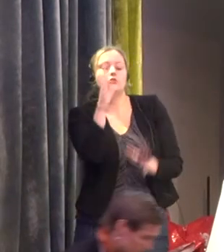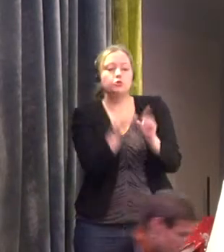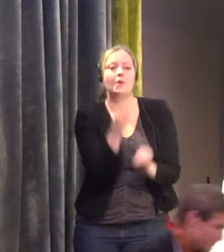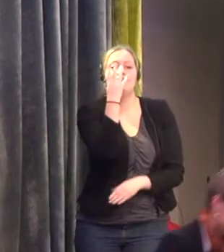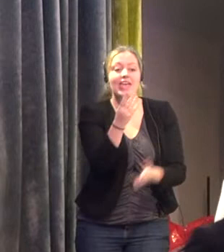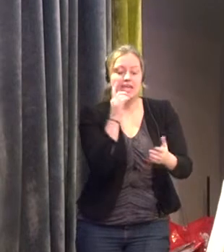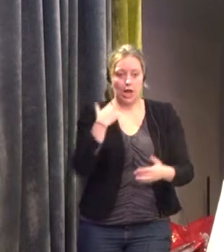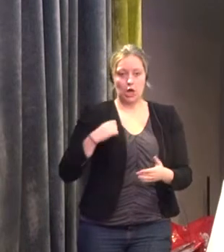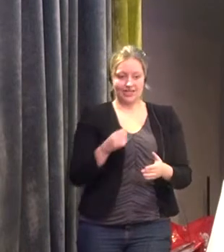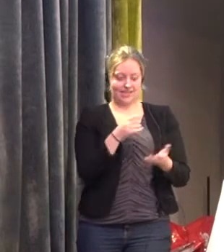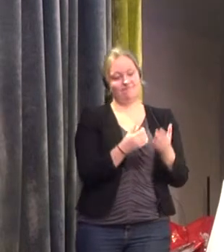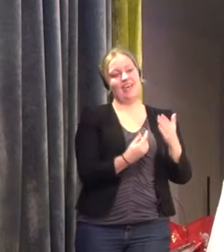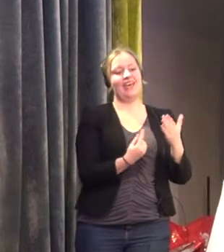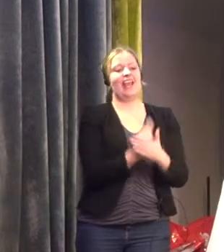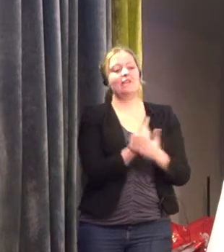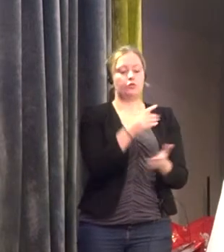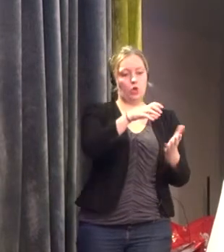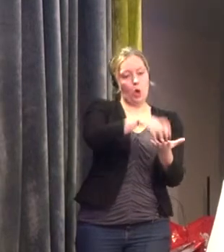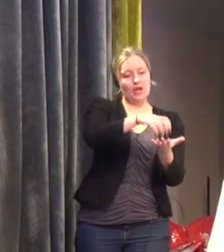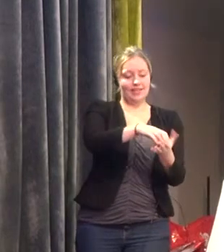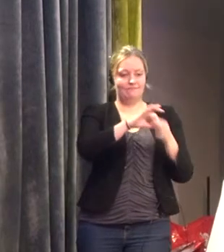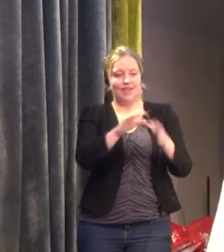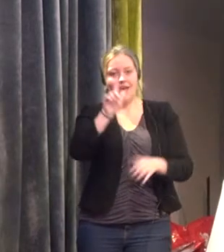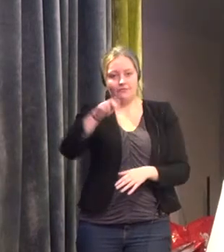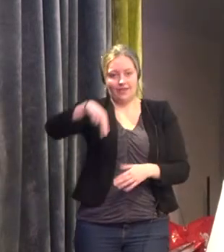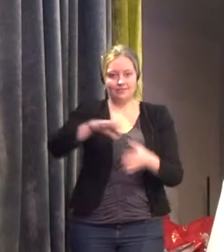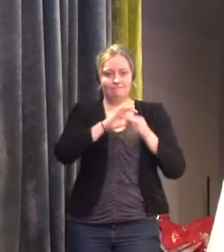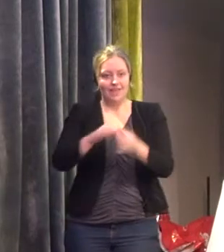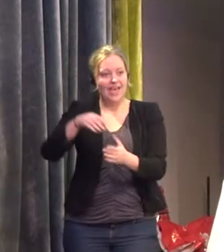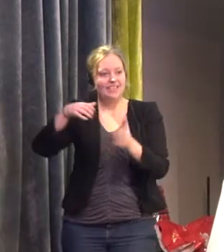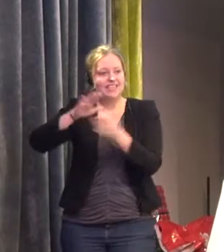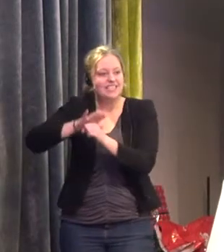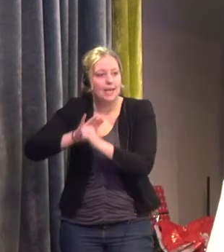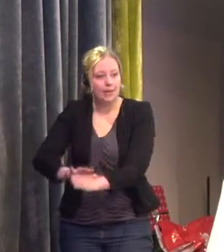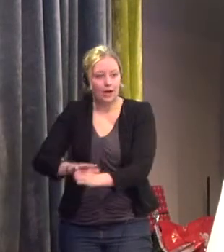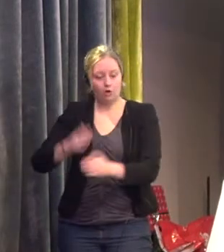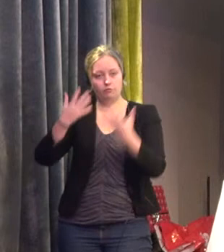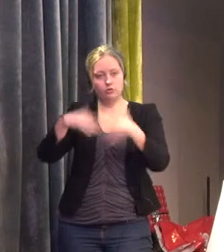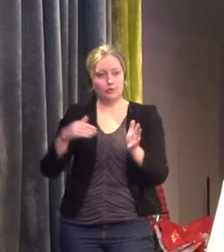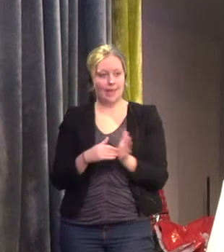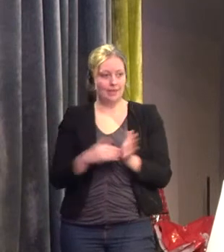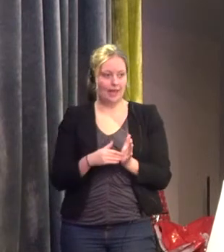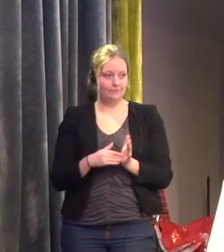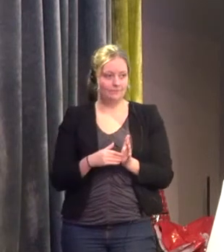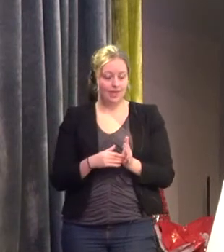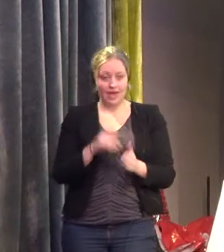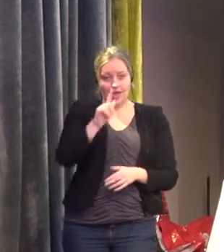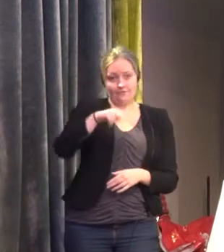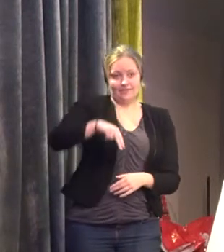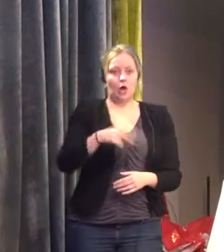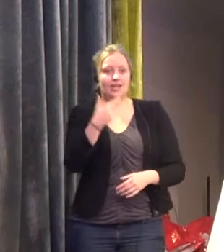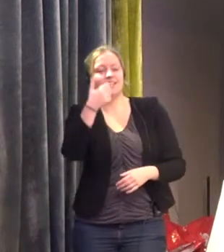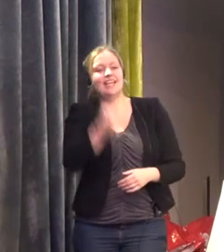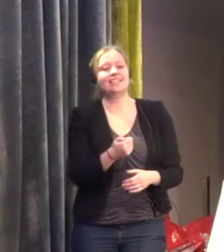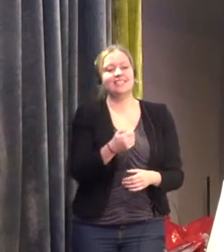disability. The Millennium Development Goals, which have 8 goals, 20 targets, and 60 indicators,